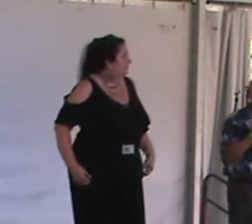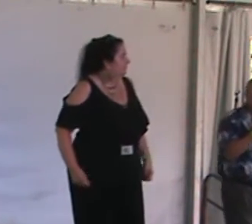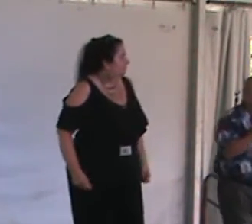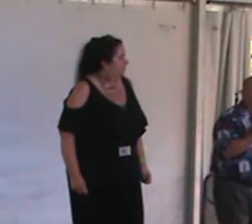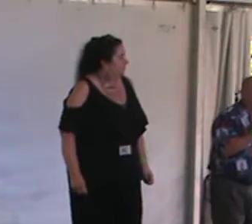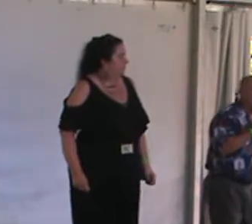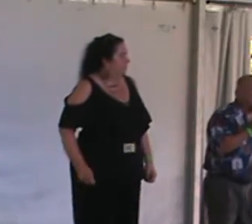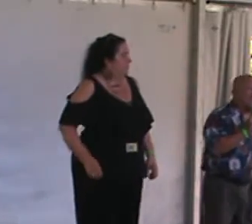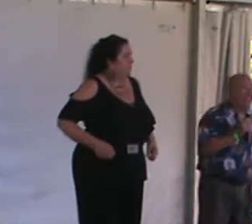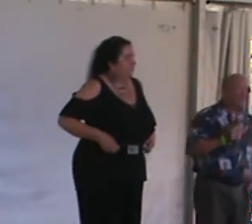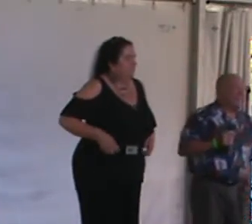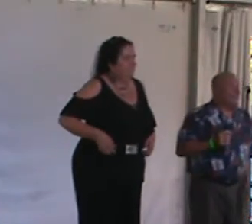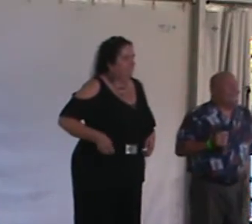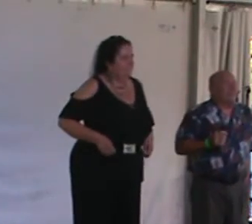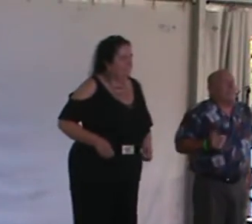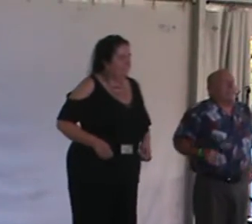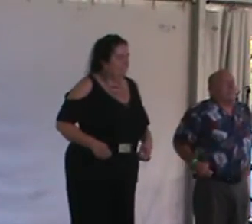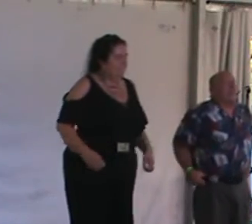Okay.